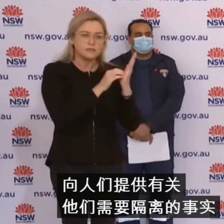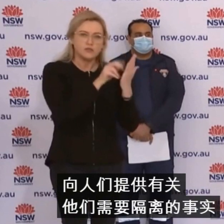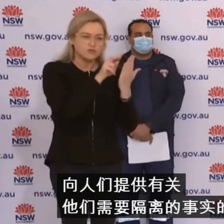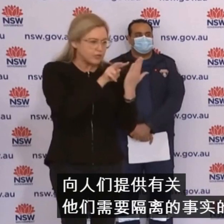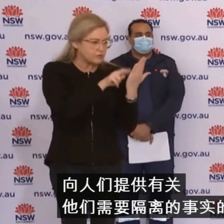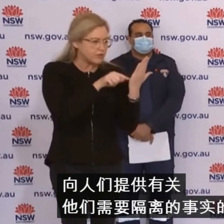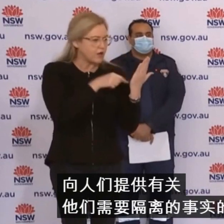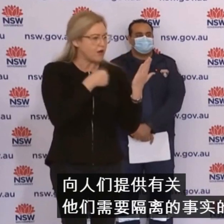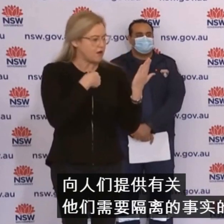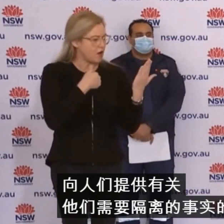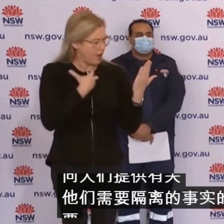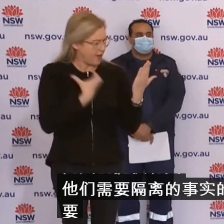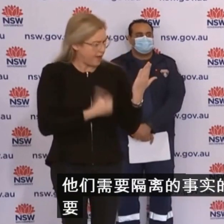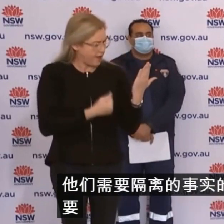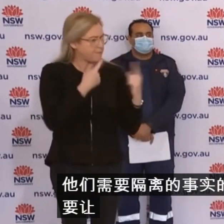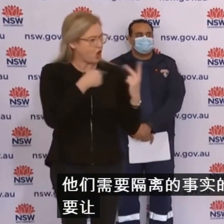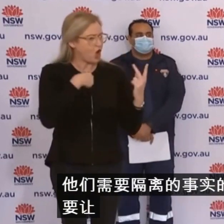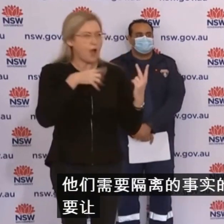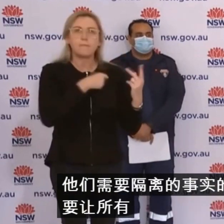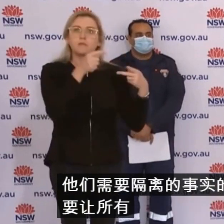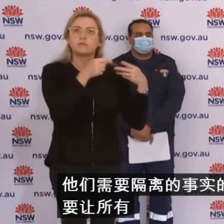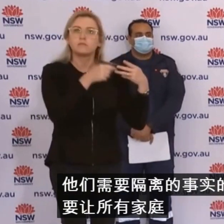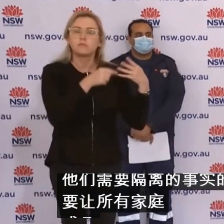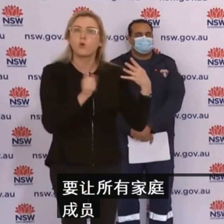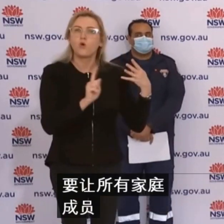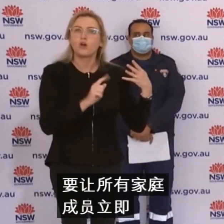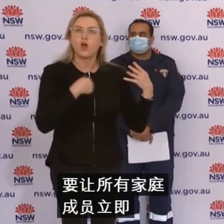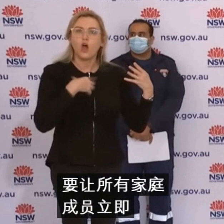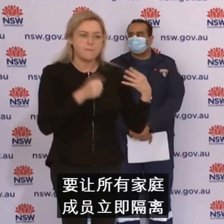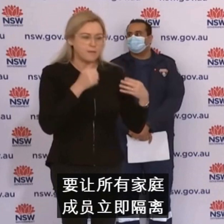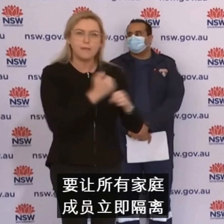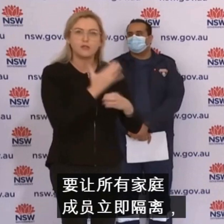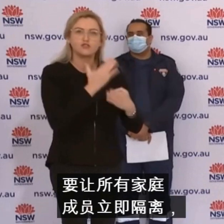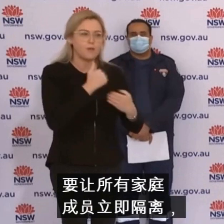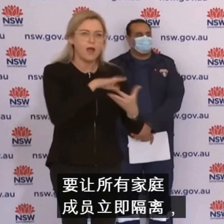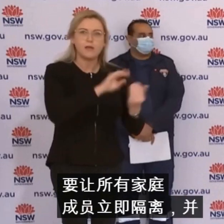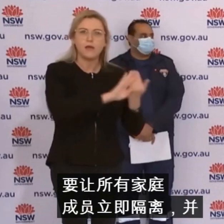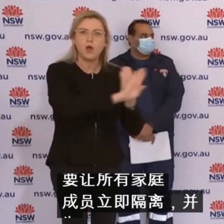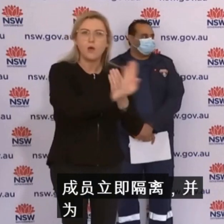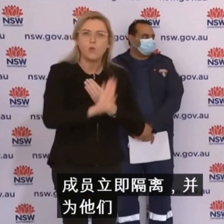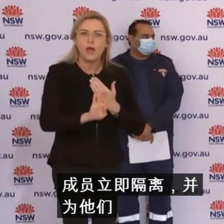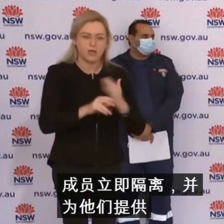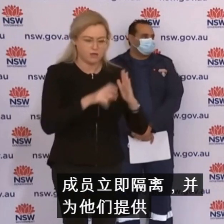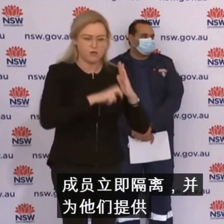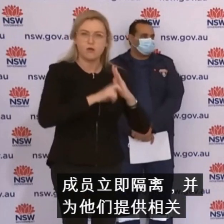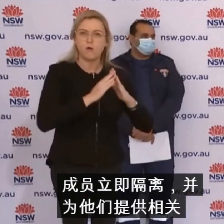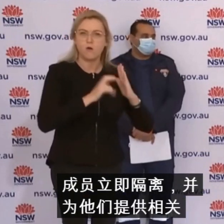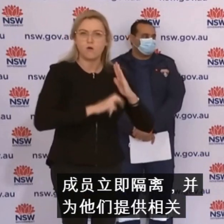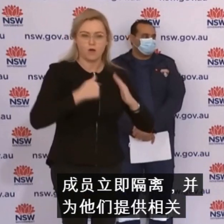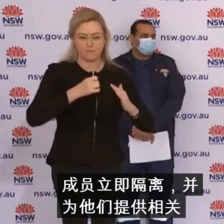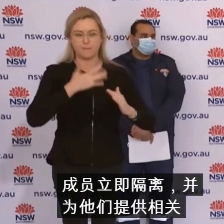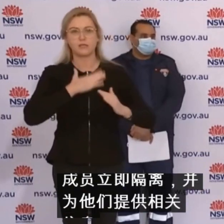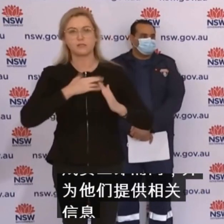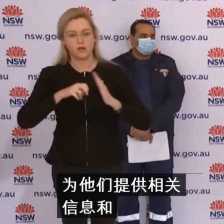to isolate. They also need to get all of their household members to be immediately isolating, and it also gives them very